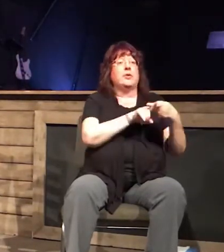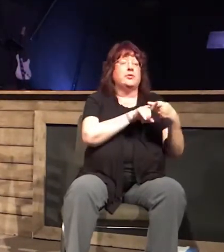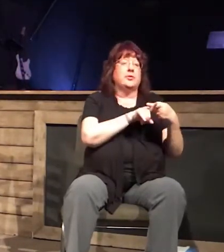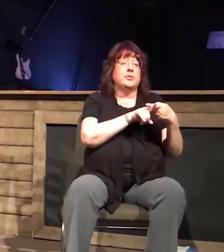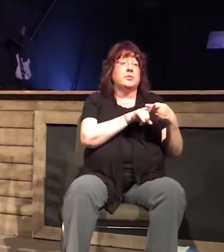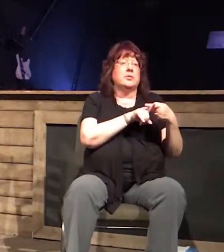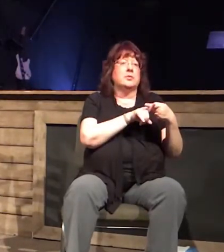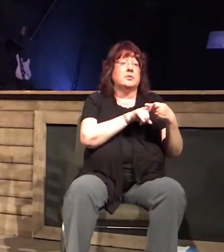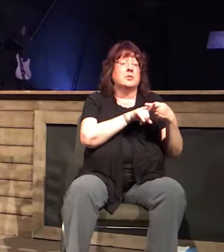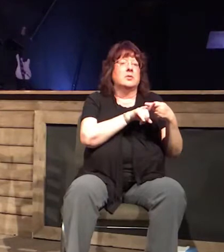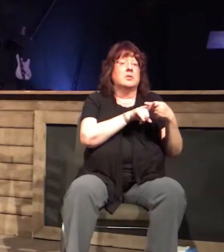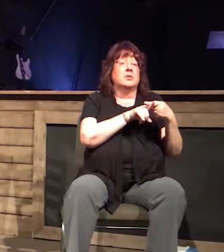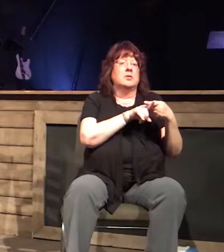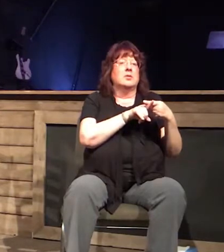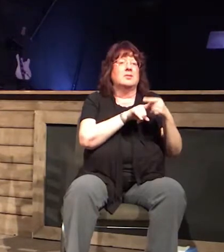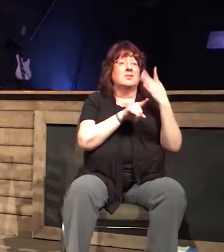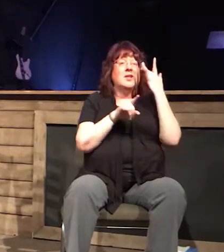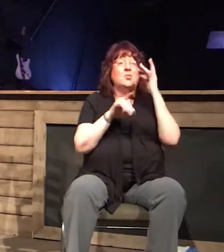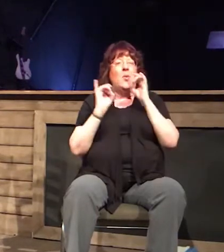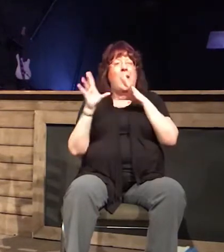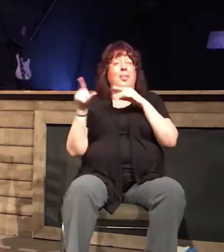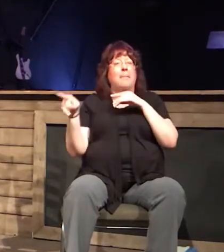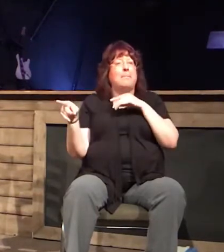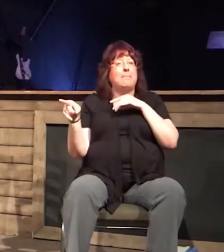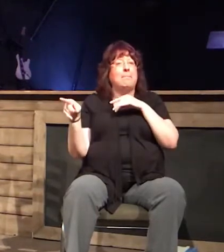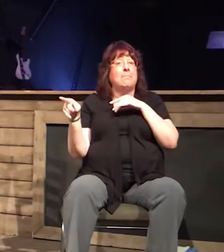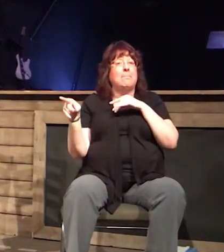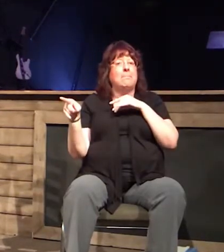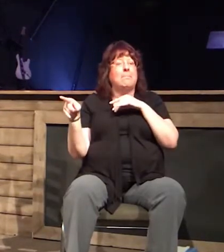intersections. That's why we hate them.